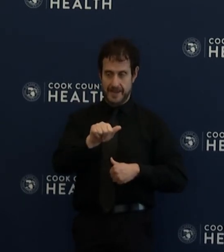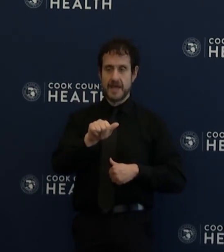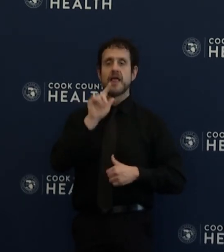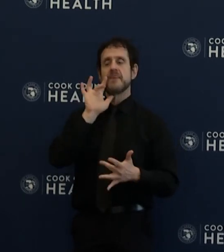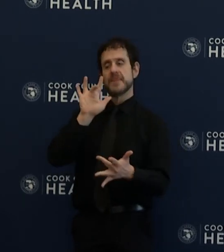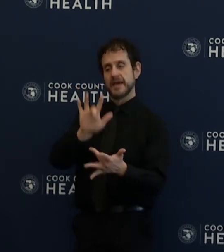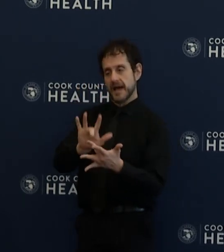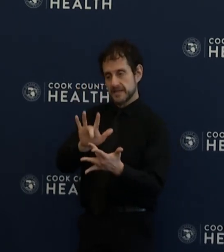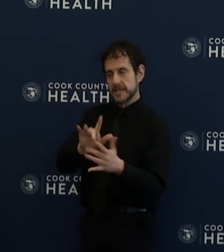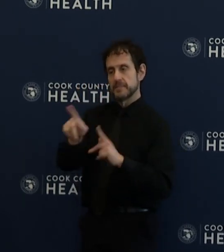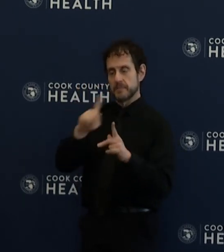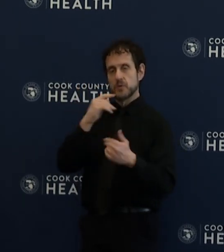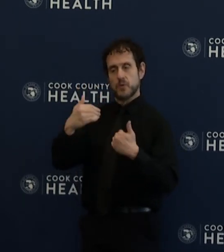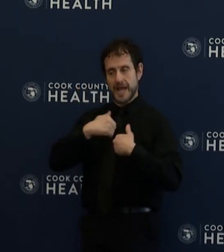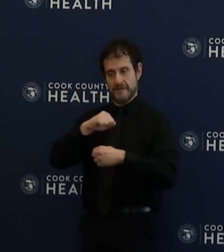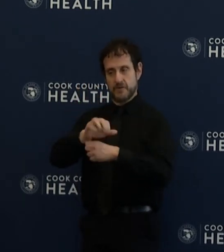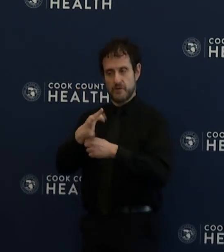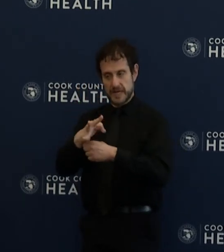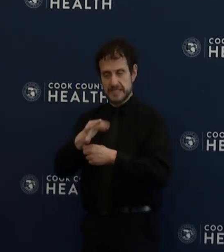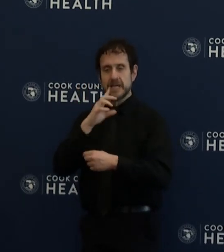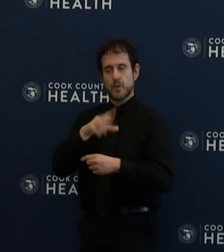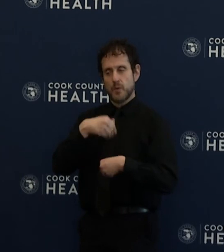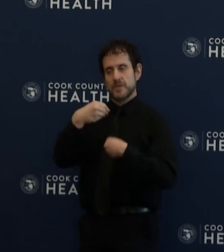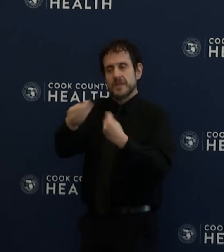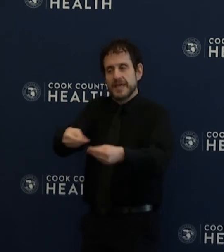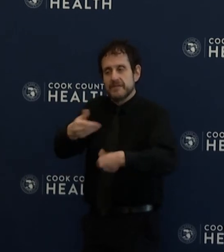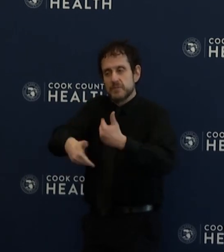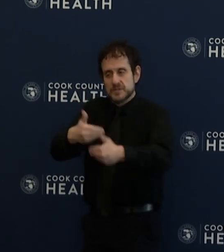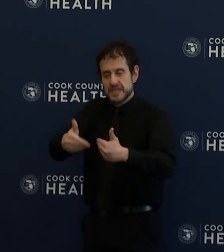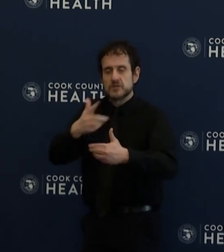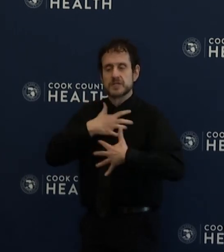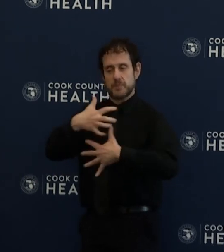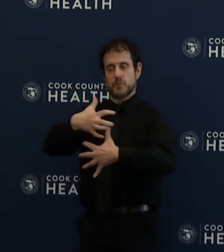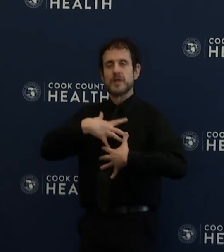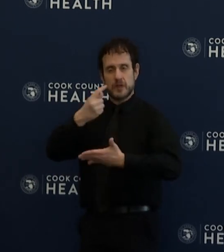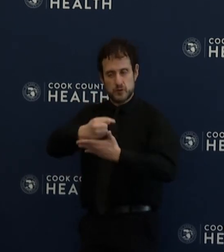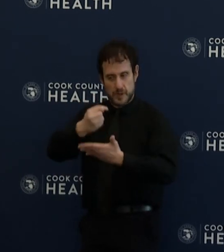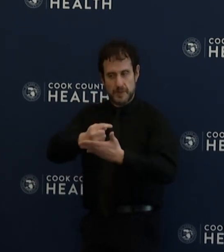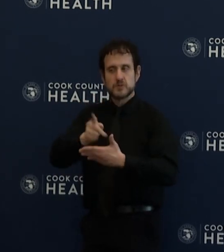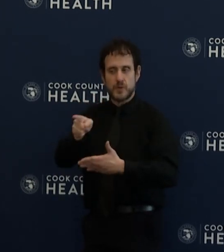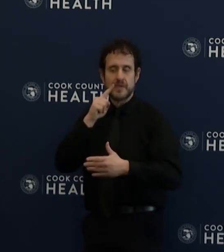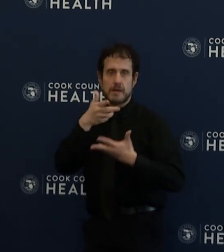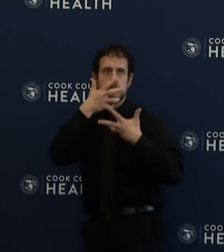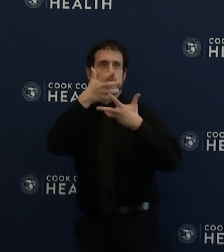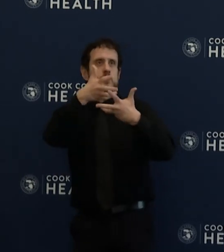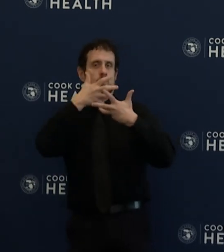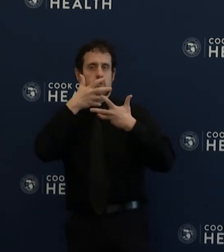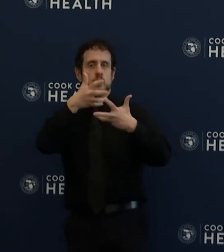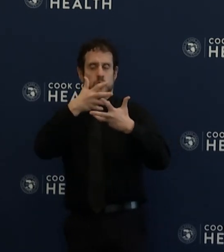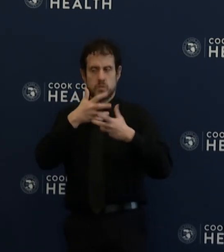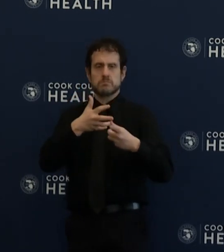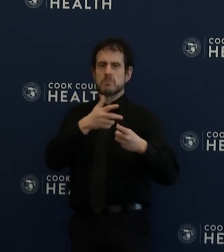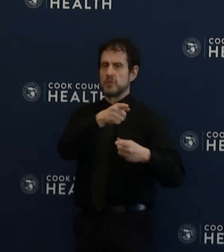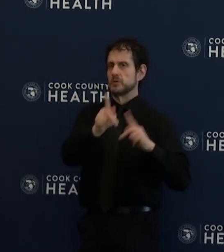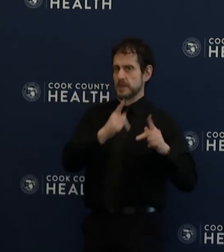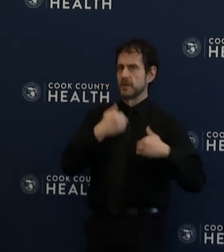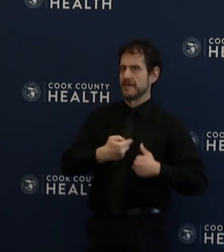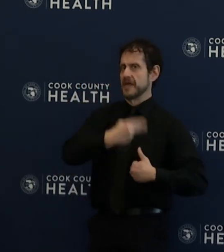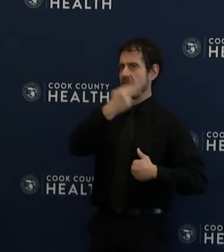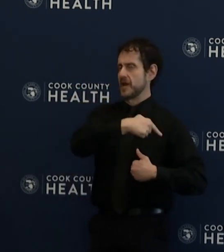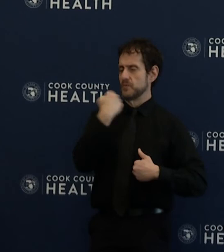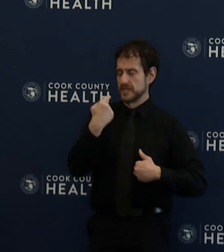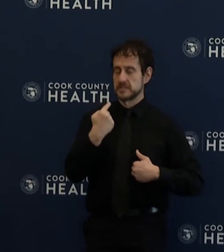of aerosolizing generating procedures. That was what was our initial allotment. The 20,000 that you're looking for is across the suburban response